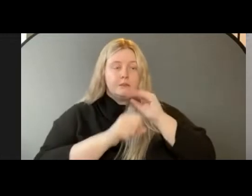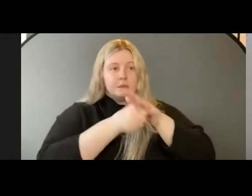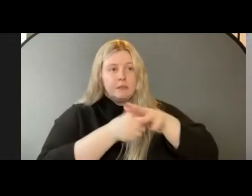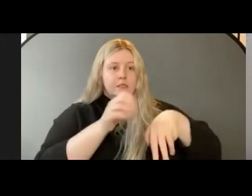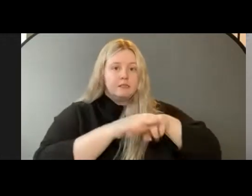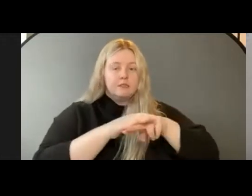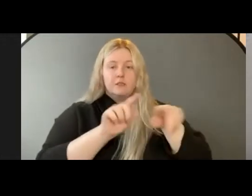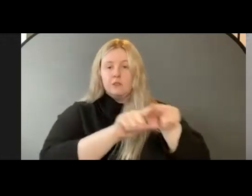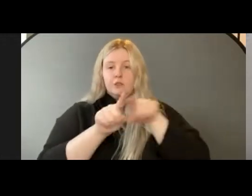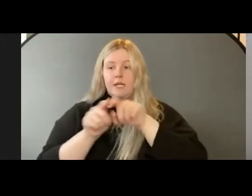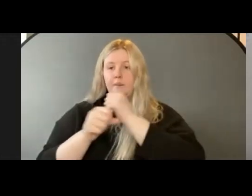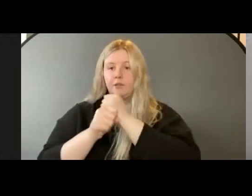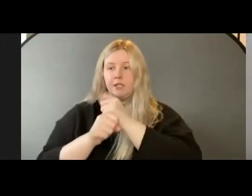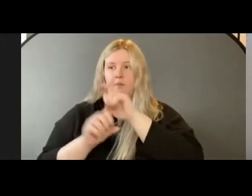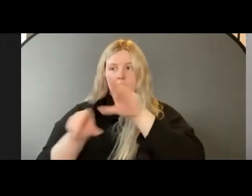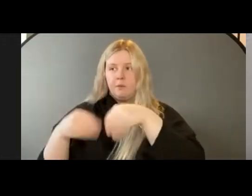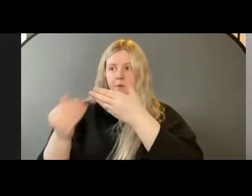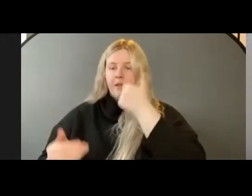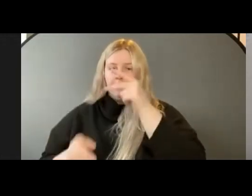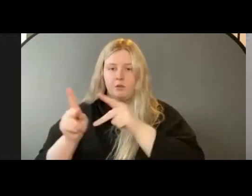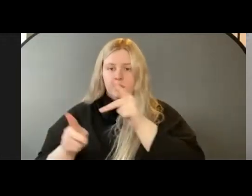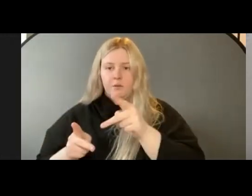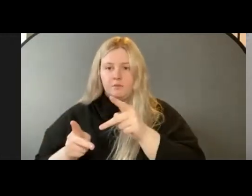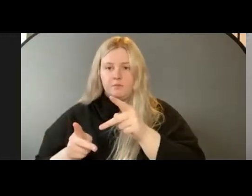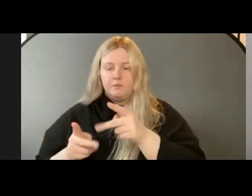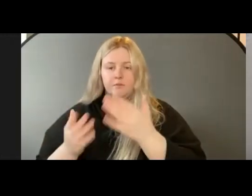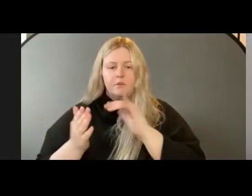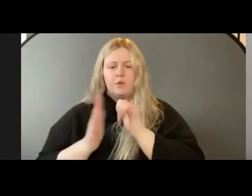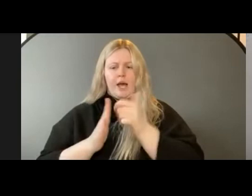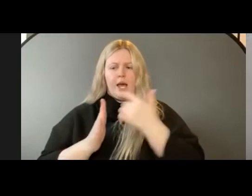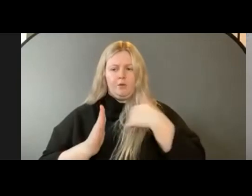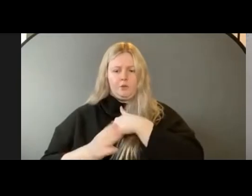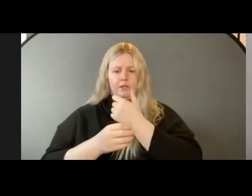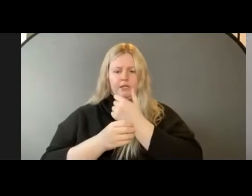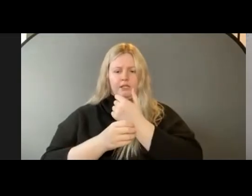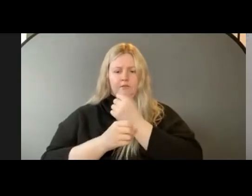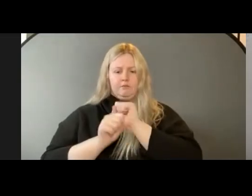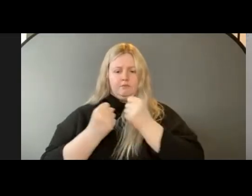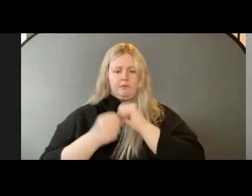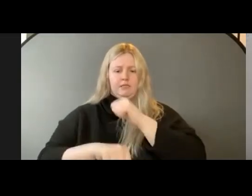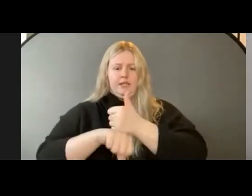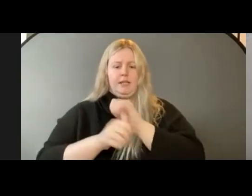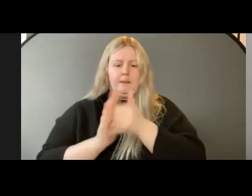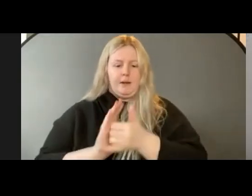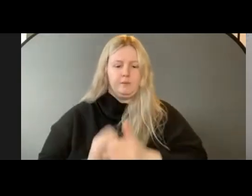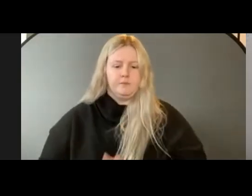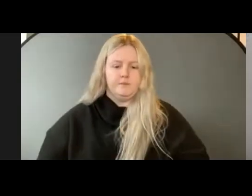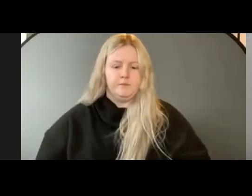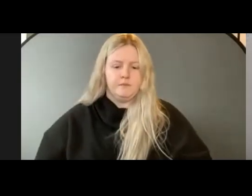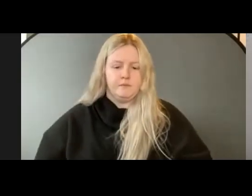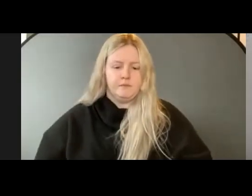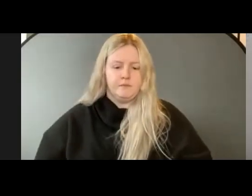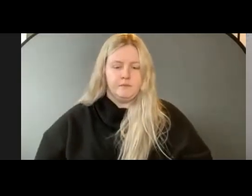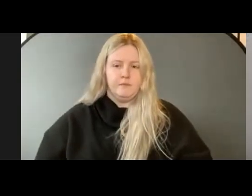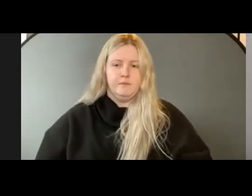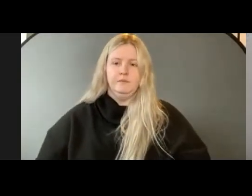be provided to the old. So how can we as civil society start to make this happen? Well, first of all, we should be furious about the rights violations